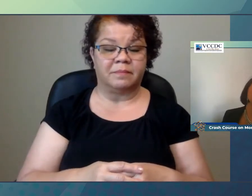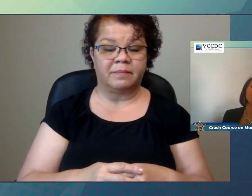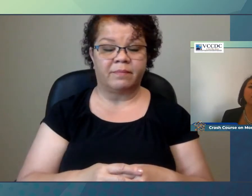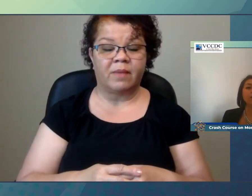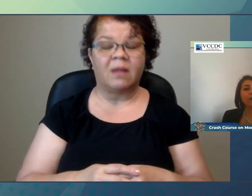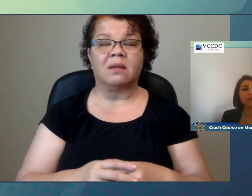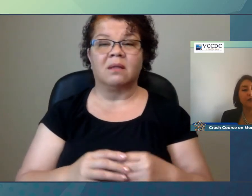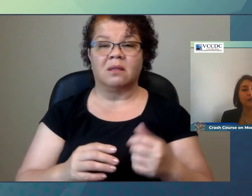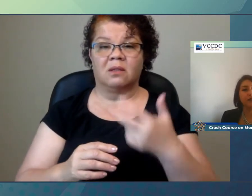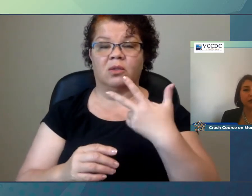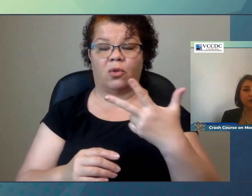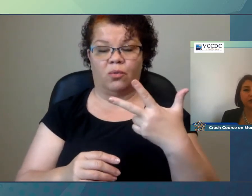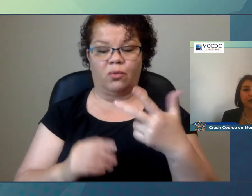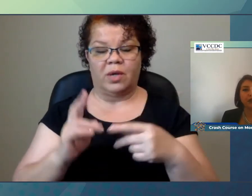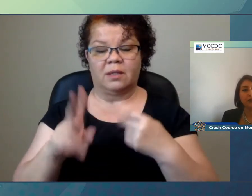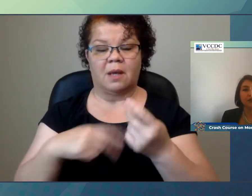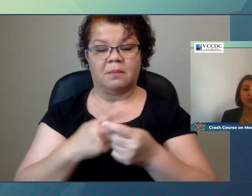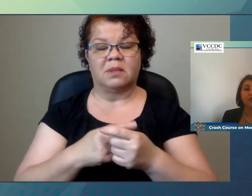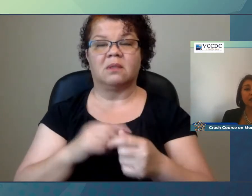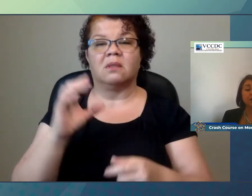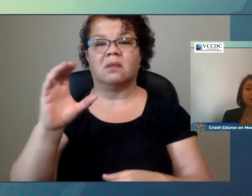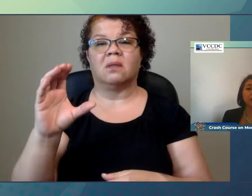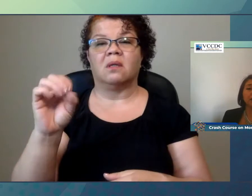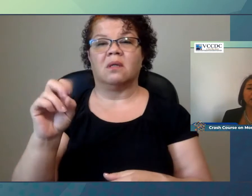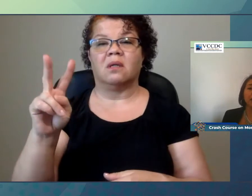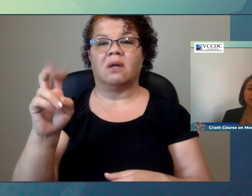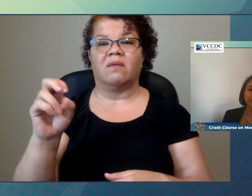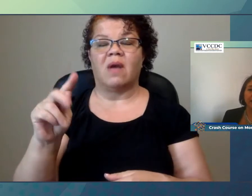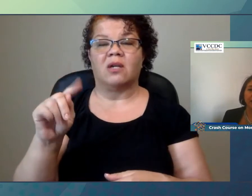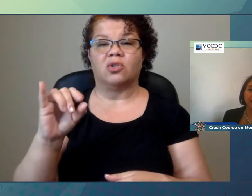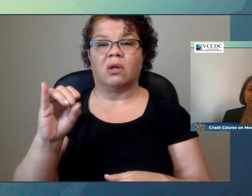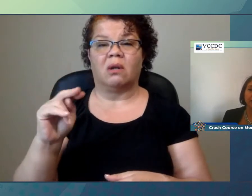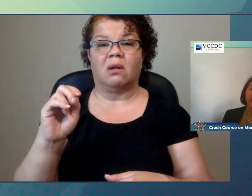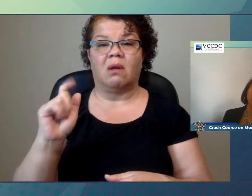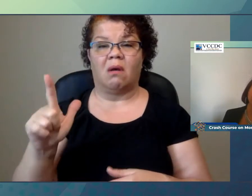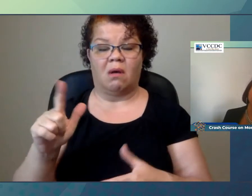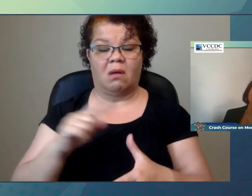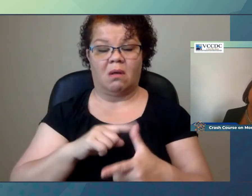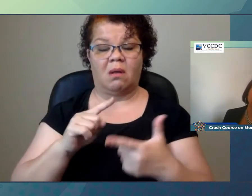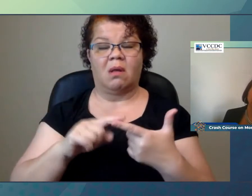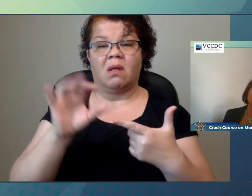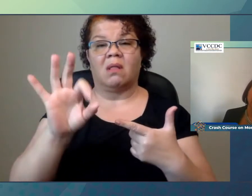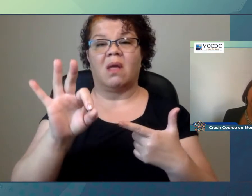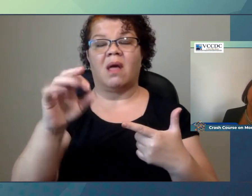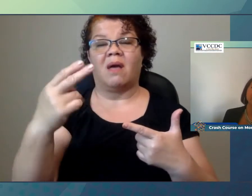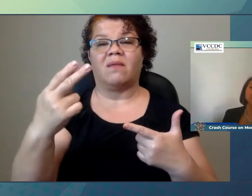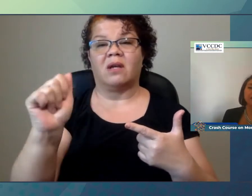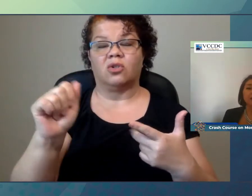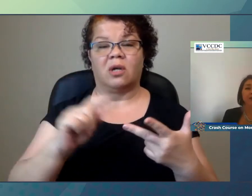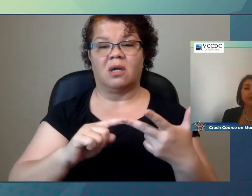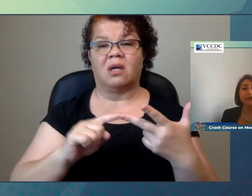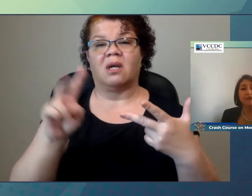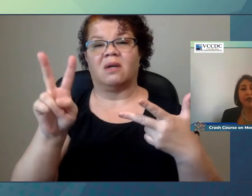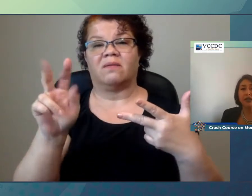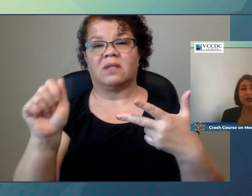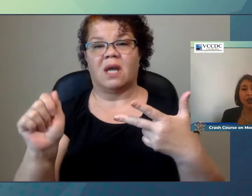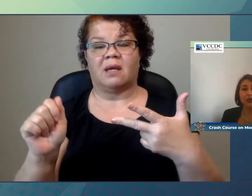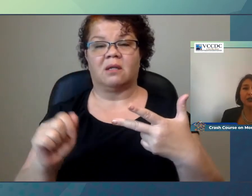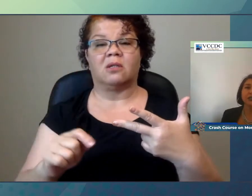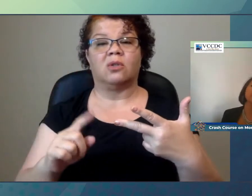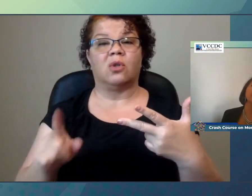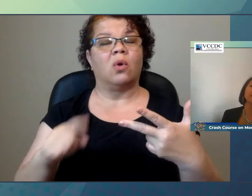Basically, there are three types of loans. There's a conventional loan, an FHA loan, and a VA loan. Now, once you get up to the